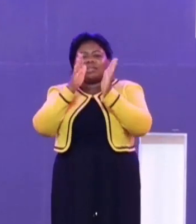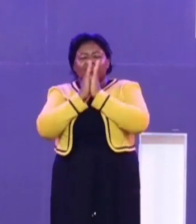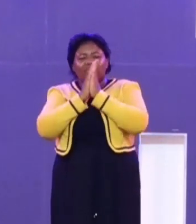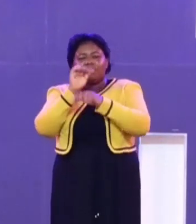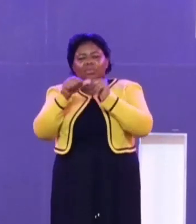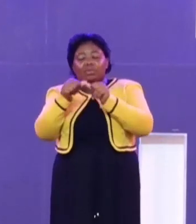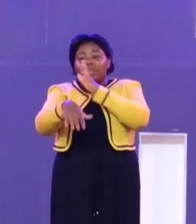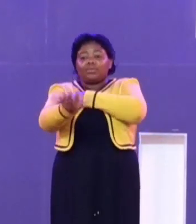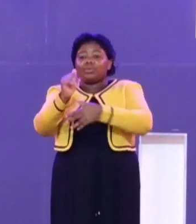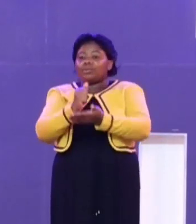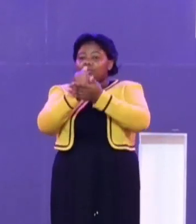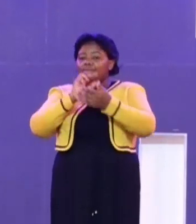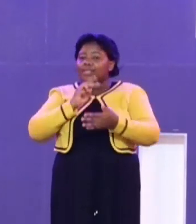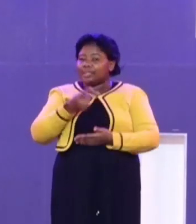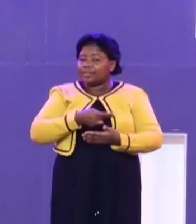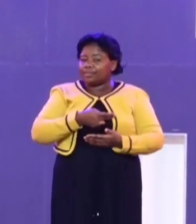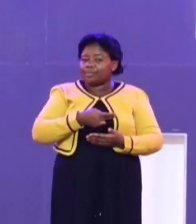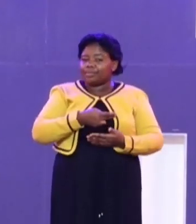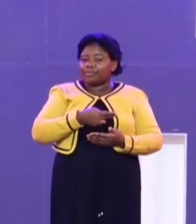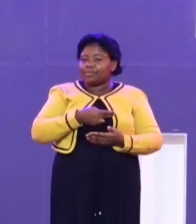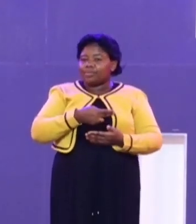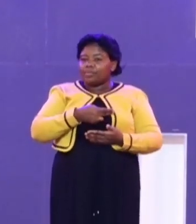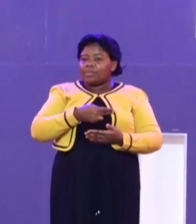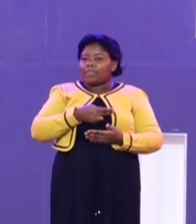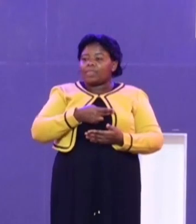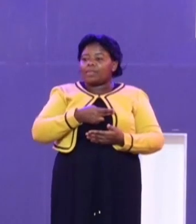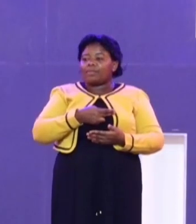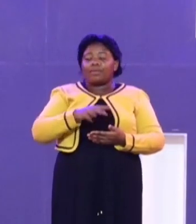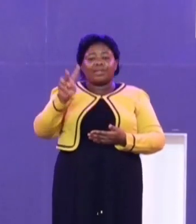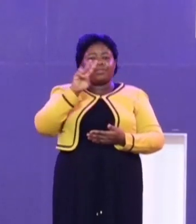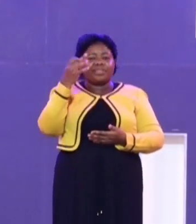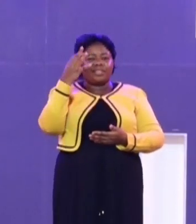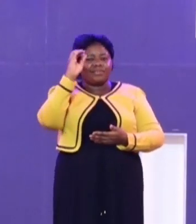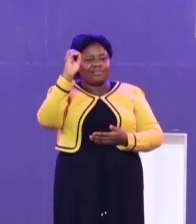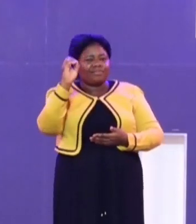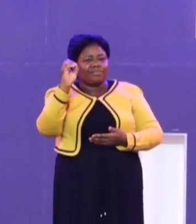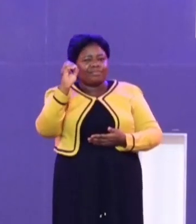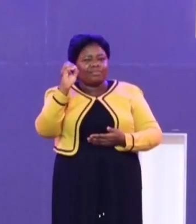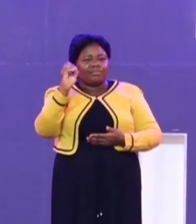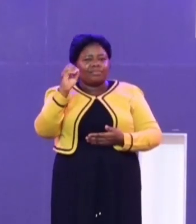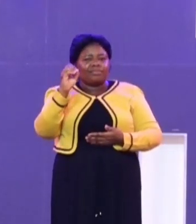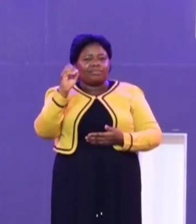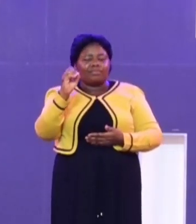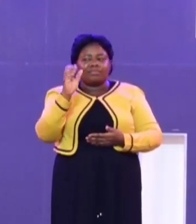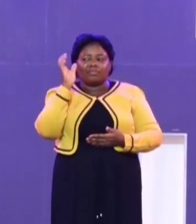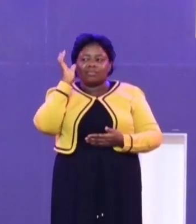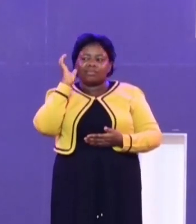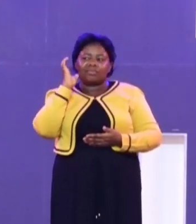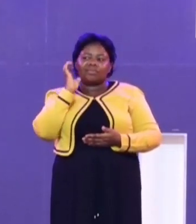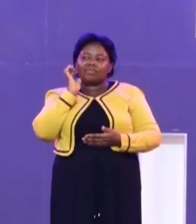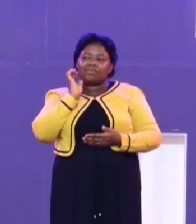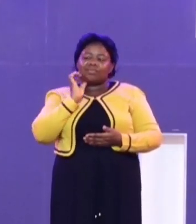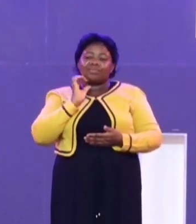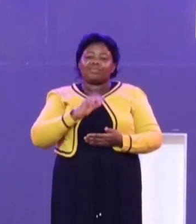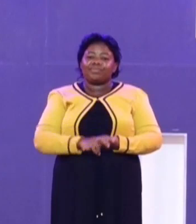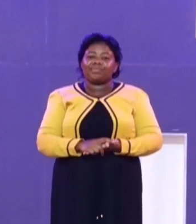we shall prepare them and the Lord shall help us. Now verse 30. Kakati rasatu. Verse 30, I want also to give you with the English